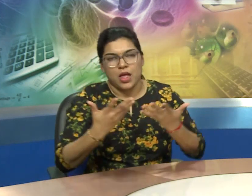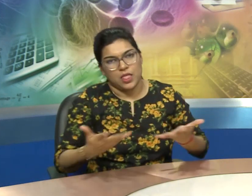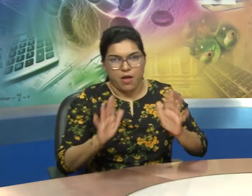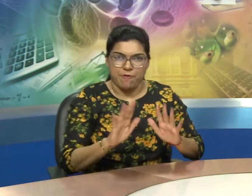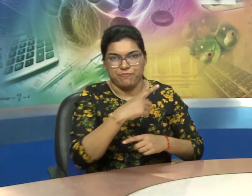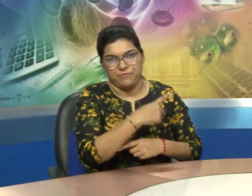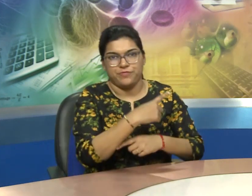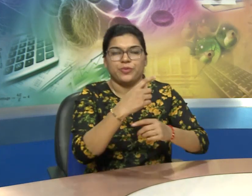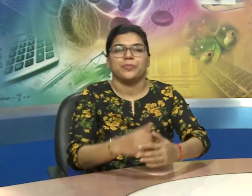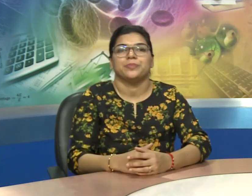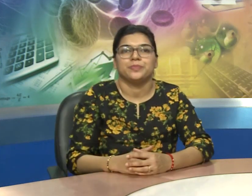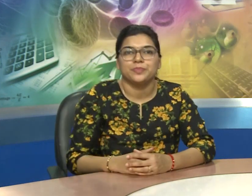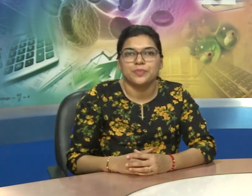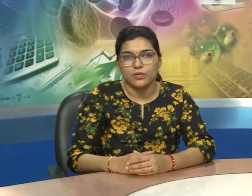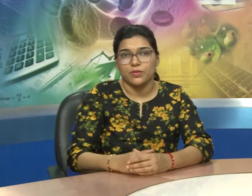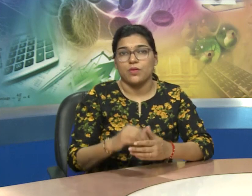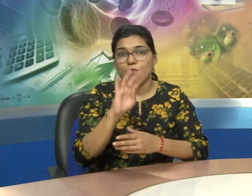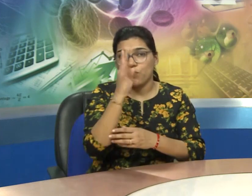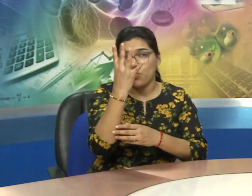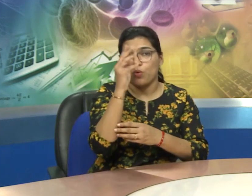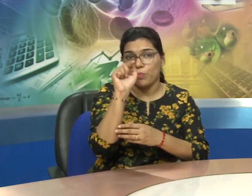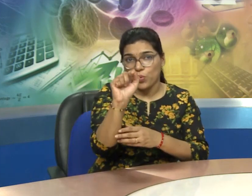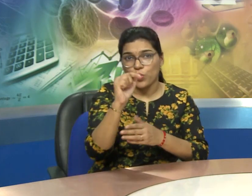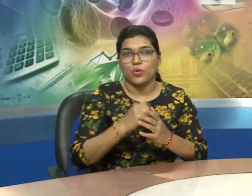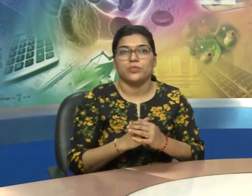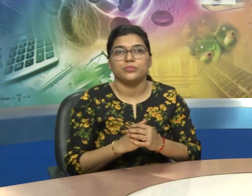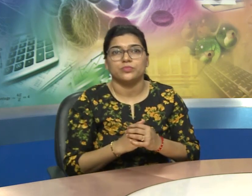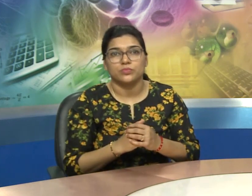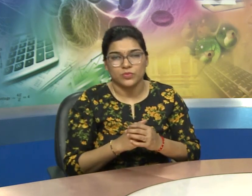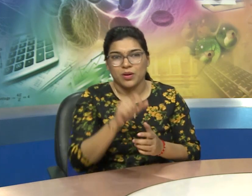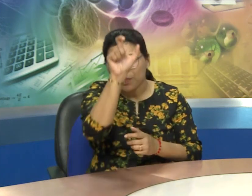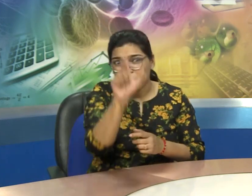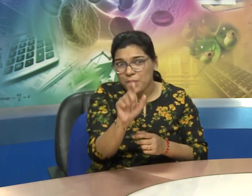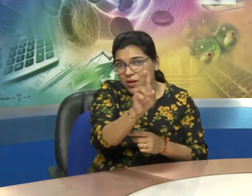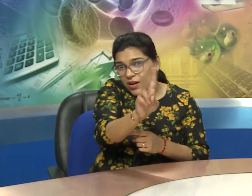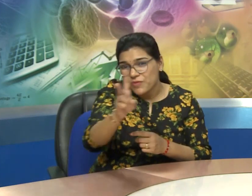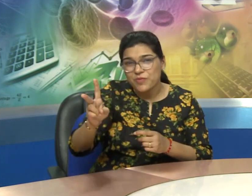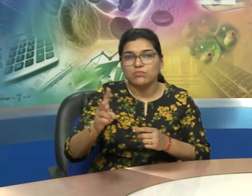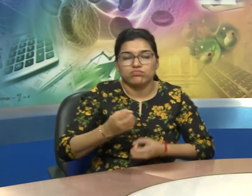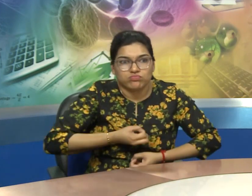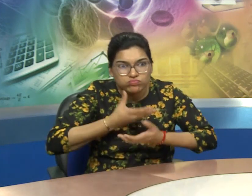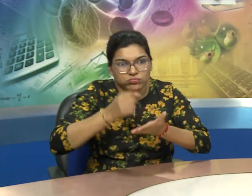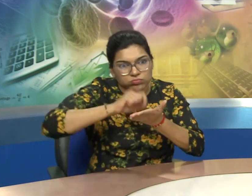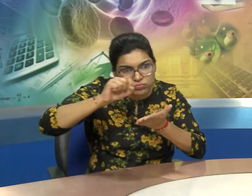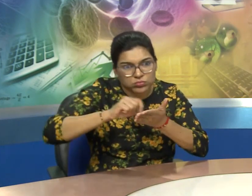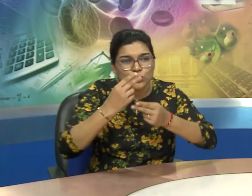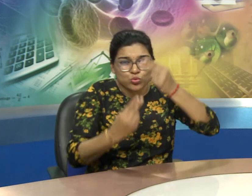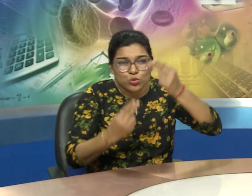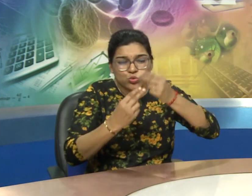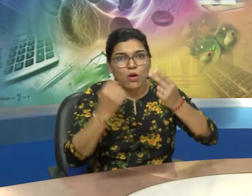material also. The fourth point explains the objective of